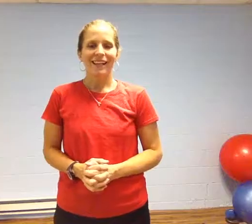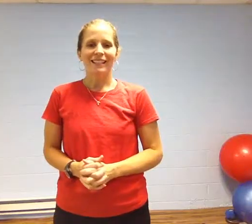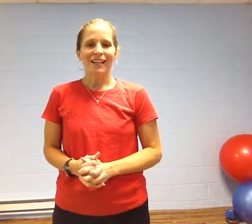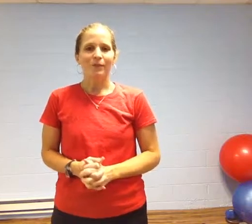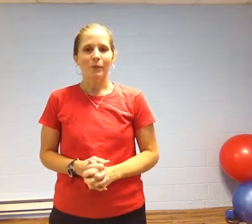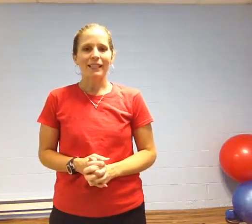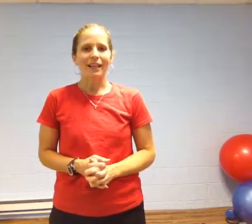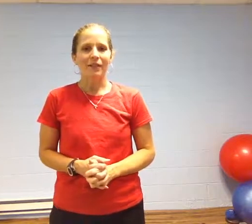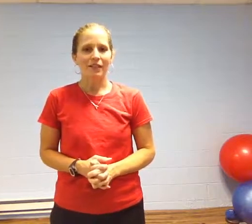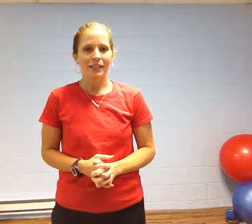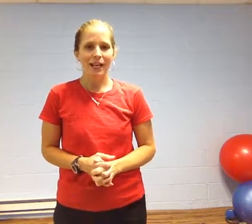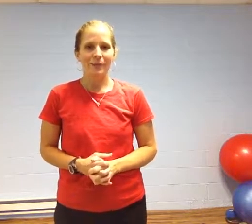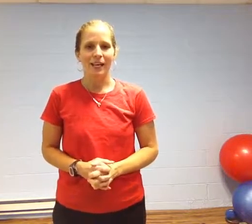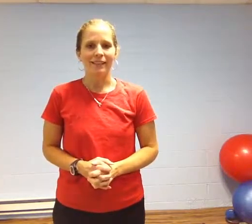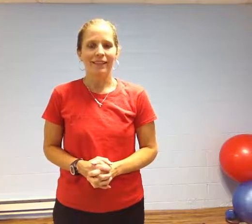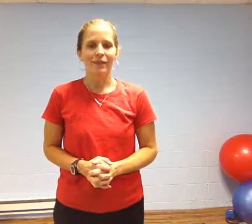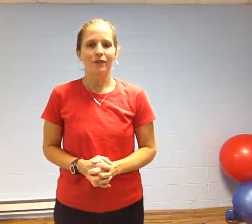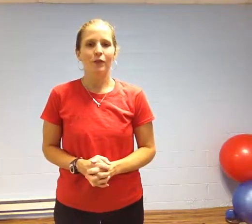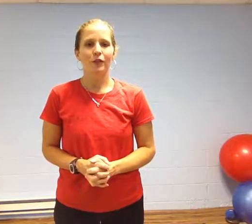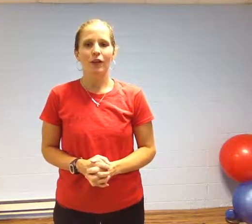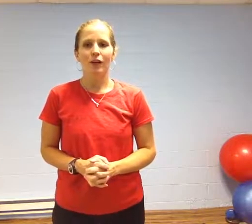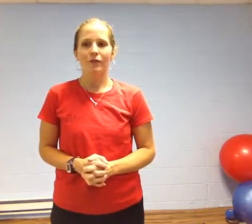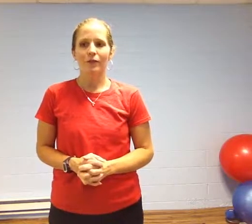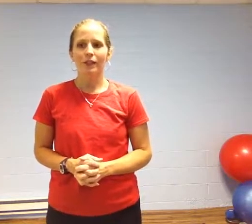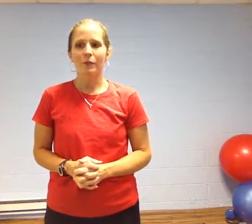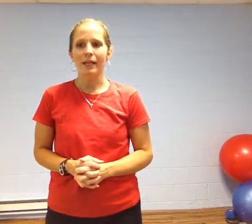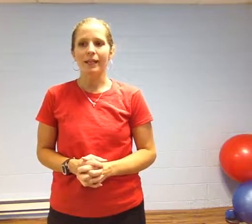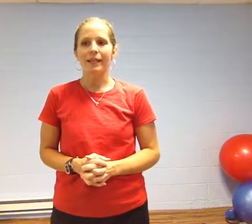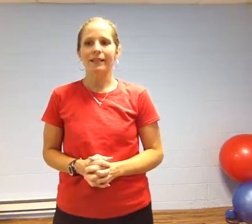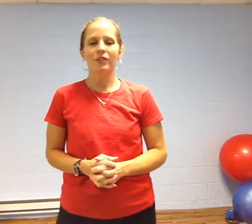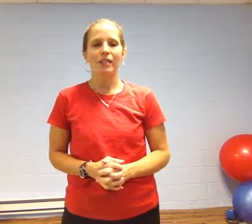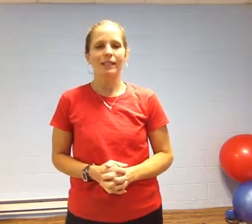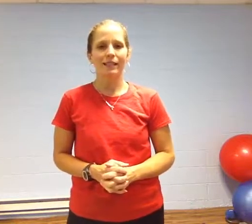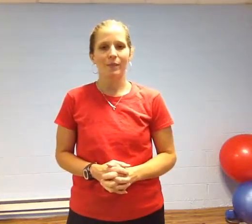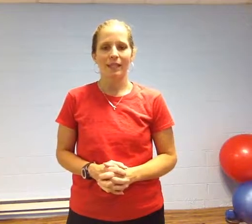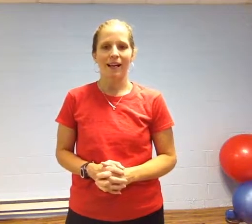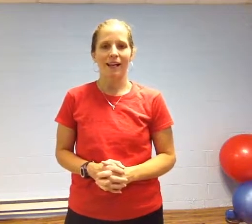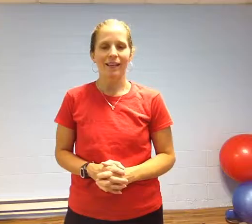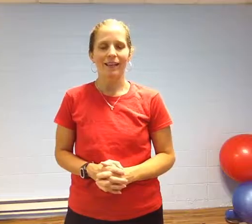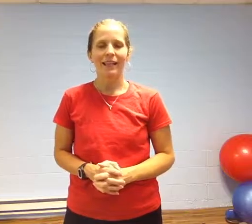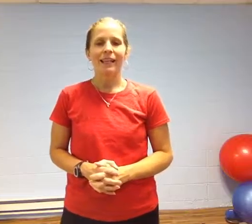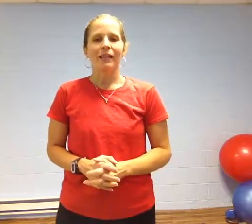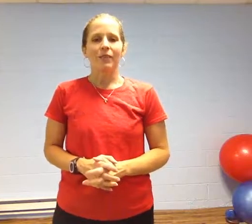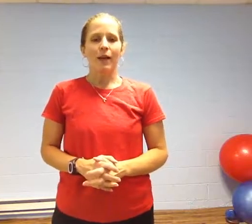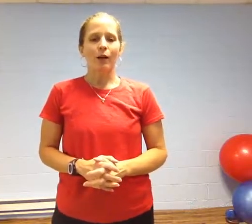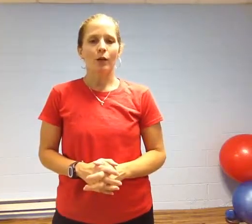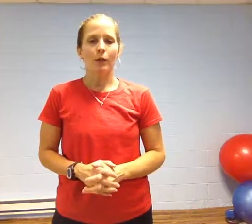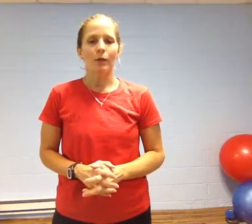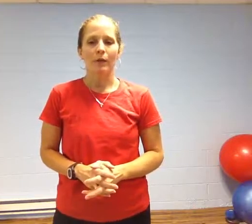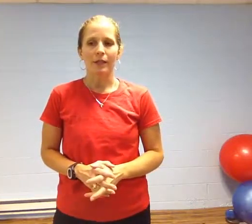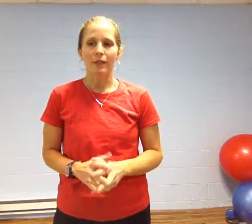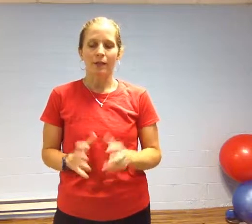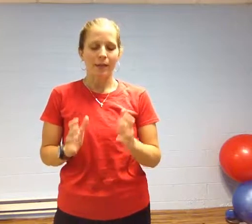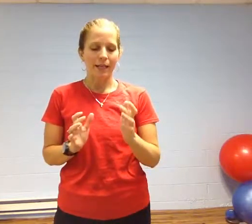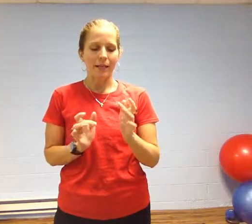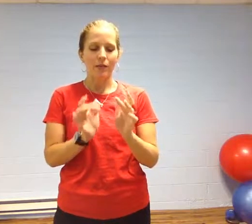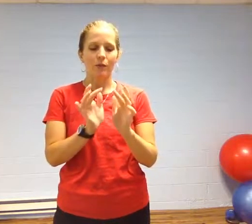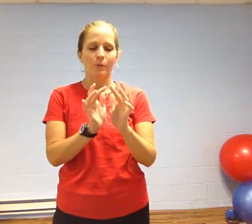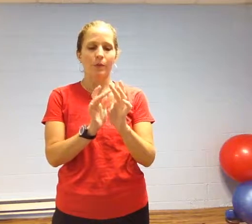it's time for week 7 of the timeline. The first card for this week is Jesus the Messiah. And for that card, what we're going to do is use our middle finger